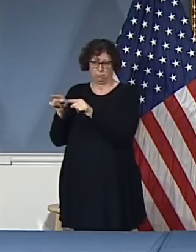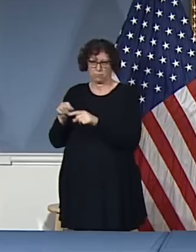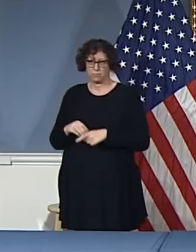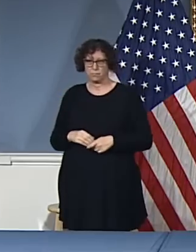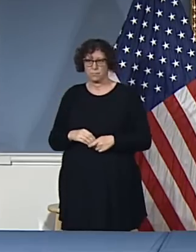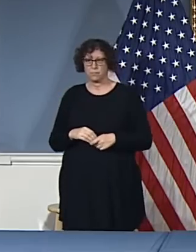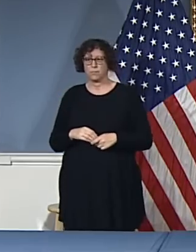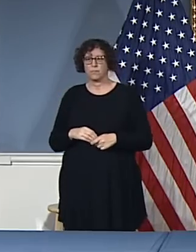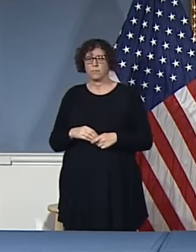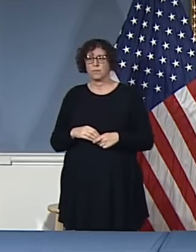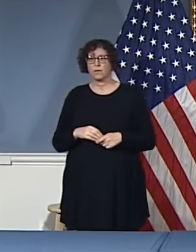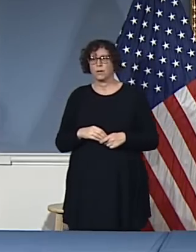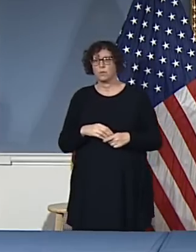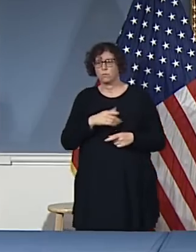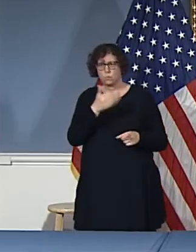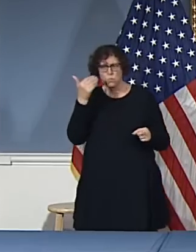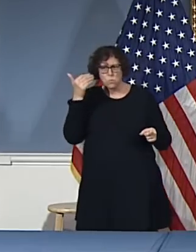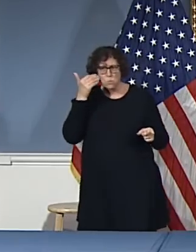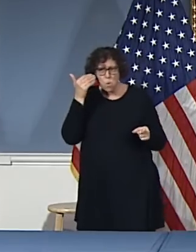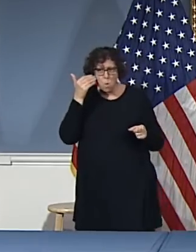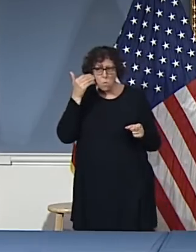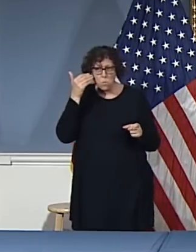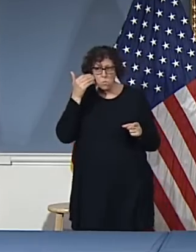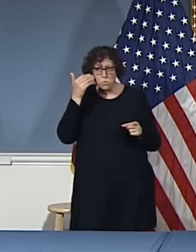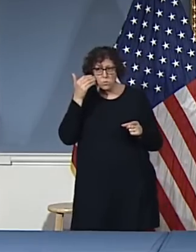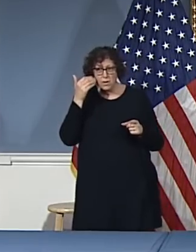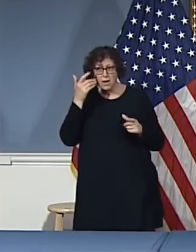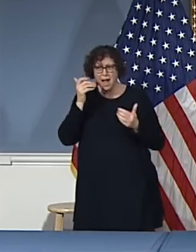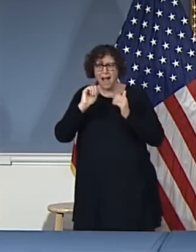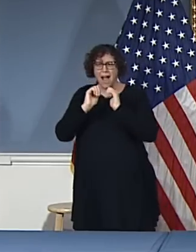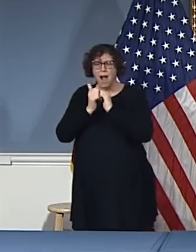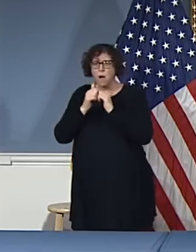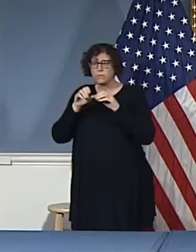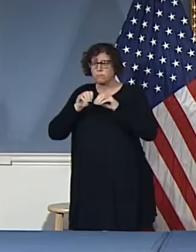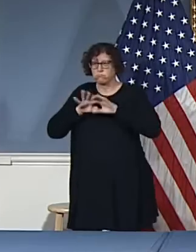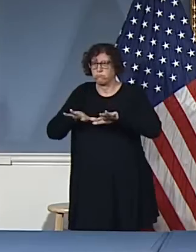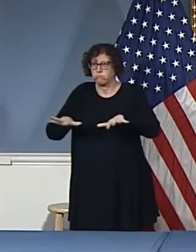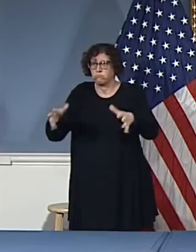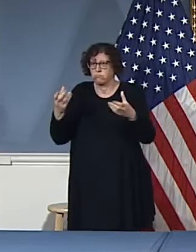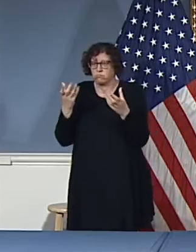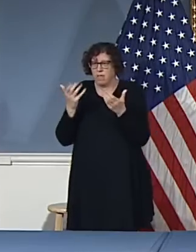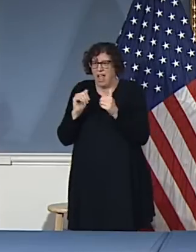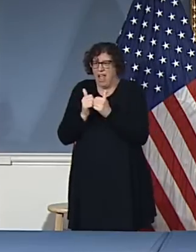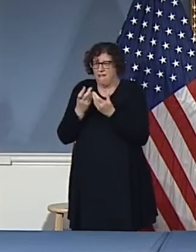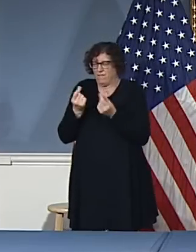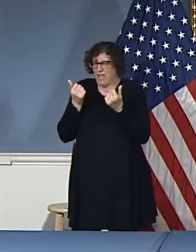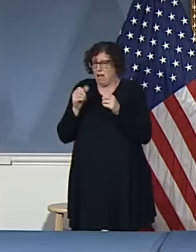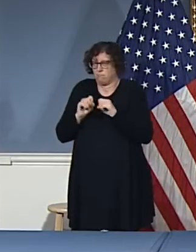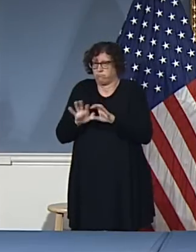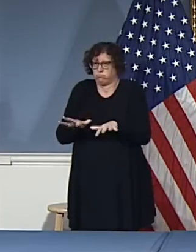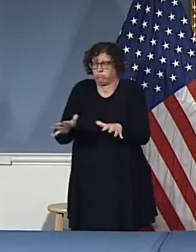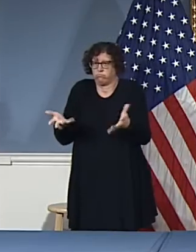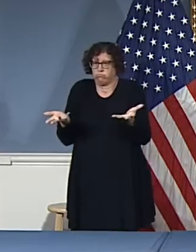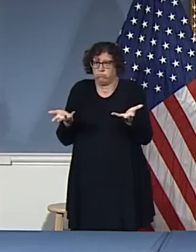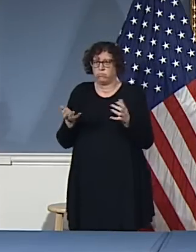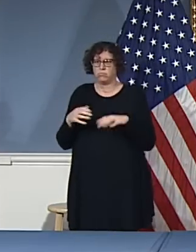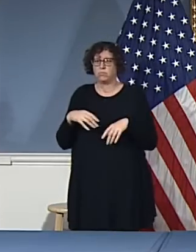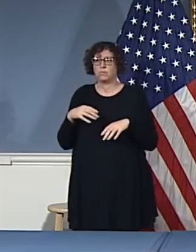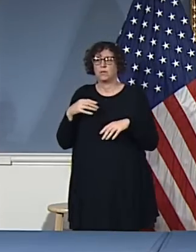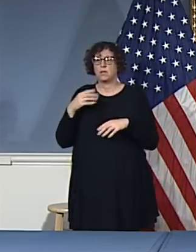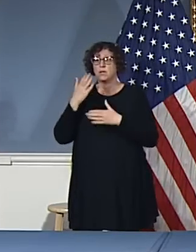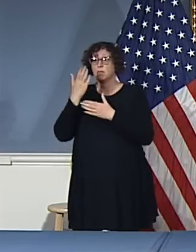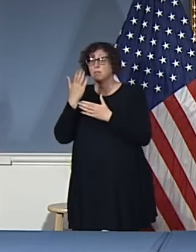the spread that is already existing in city jails? And do you know across which city jails that is? Is it beyond